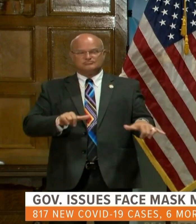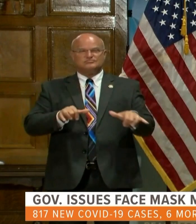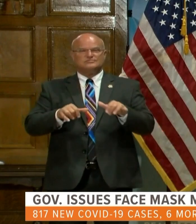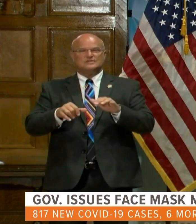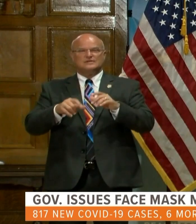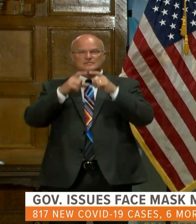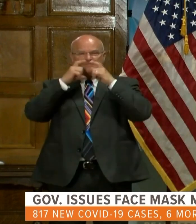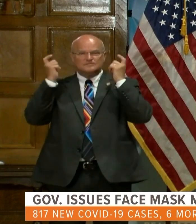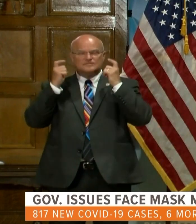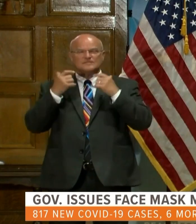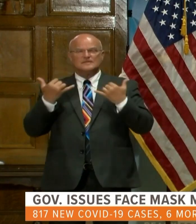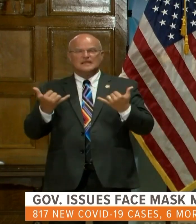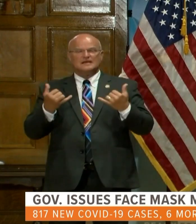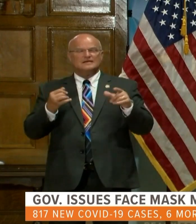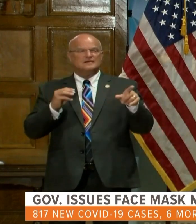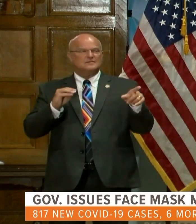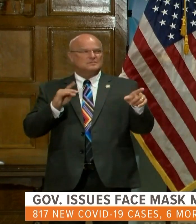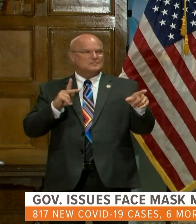it. Mike.